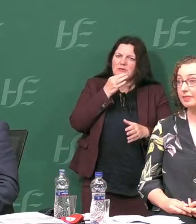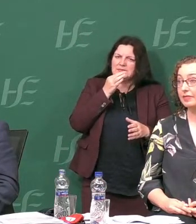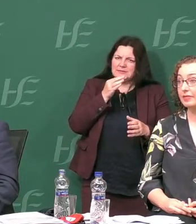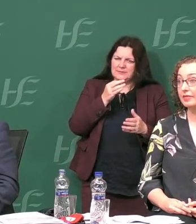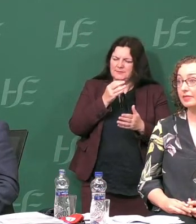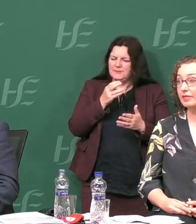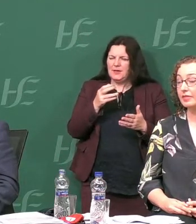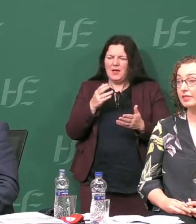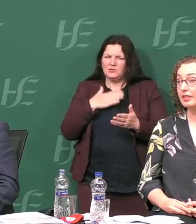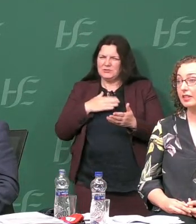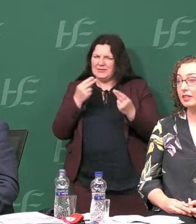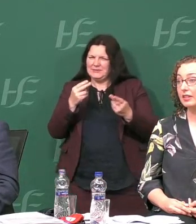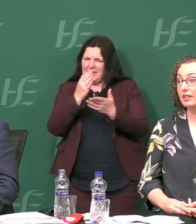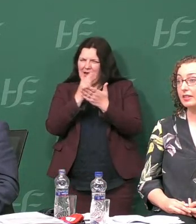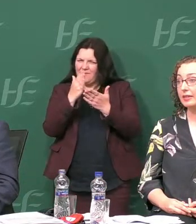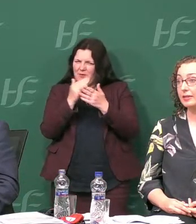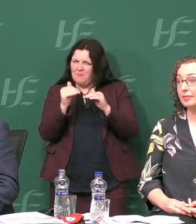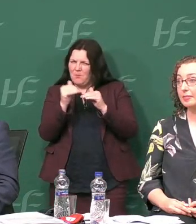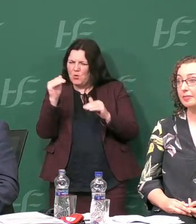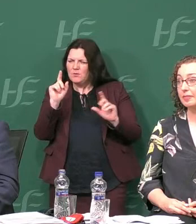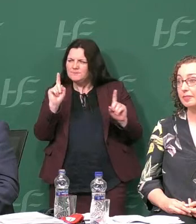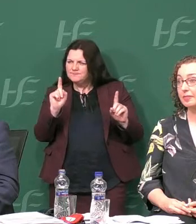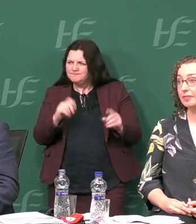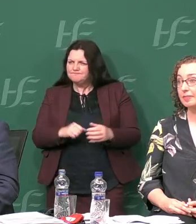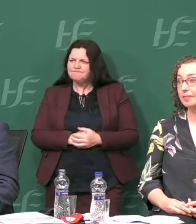trying to clarify this slightly more. So